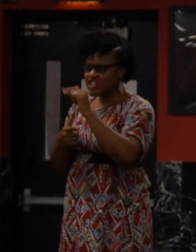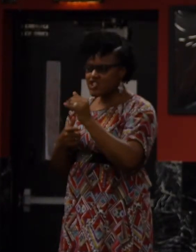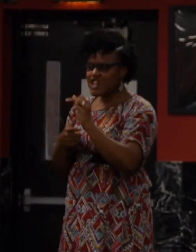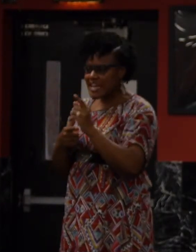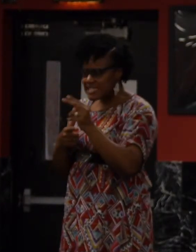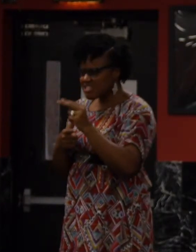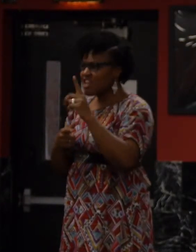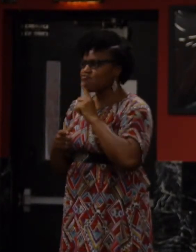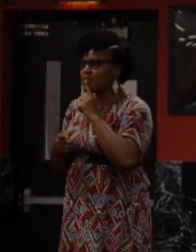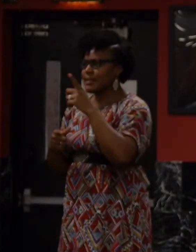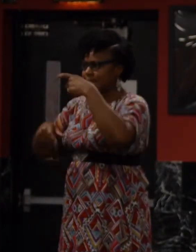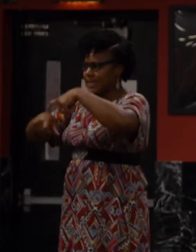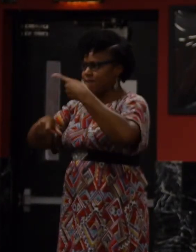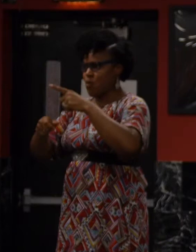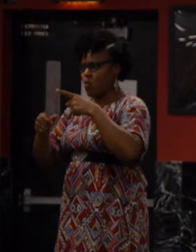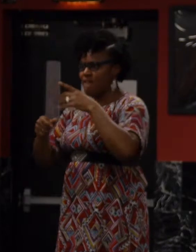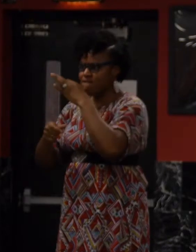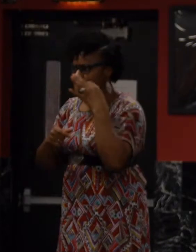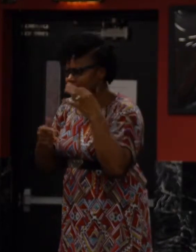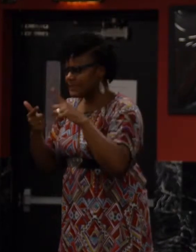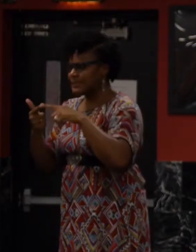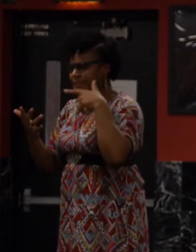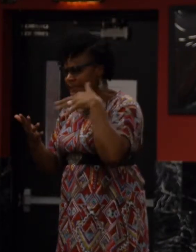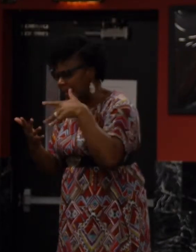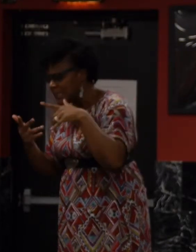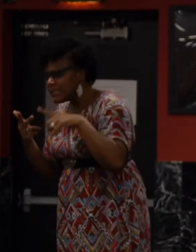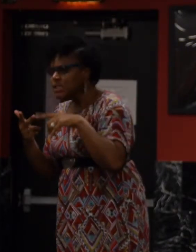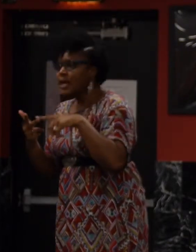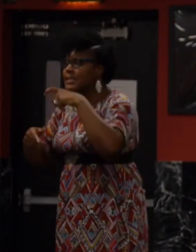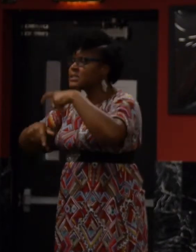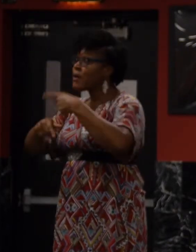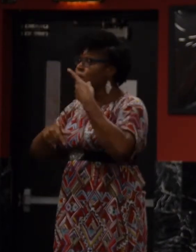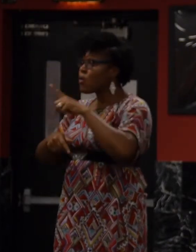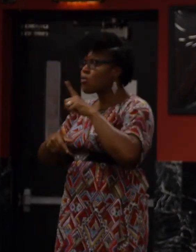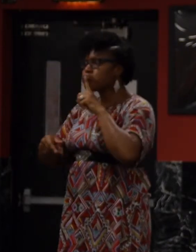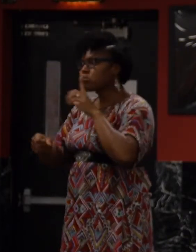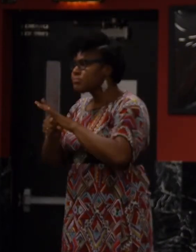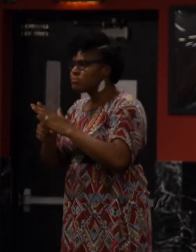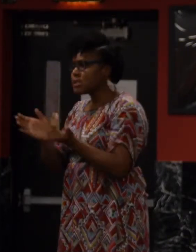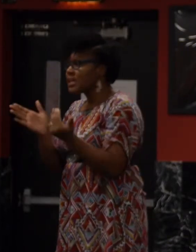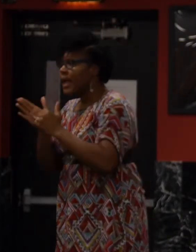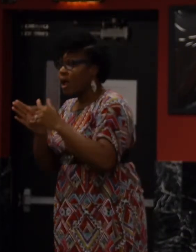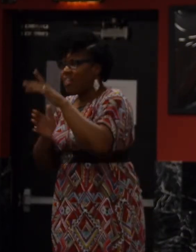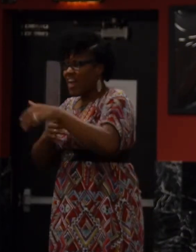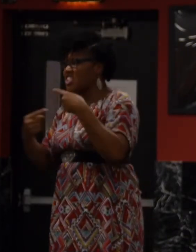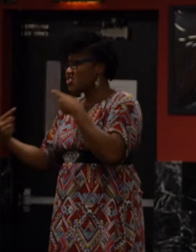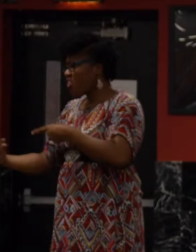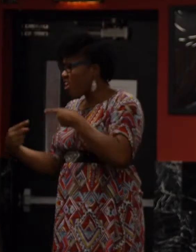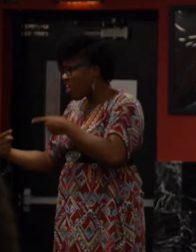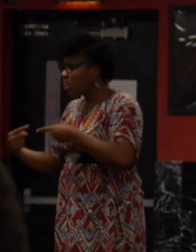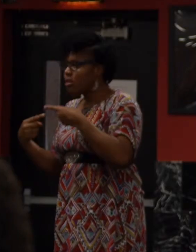it's a time for fasting, it's a time for study, it's a time for recommitment to the struggle on all of